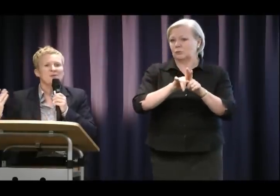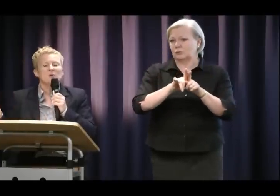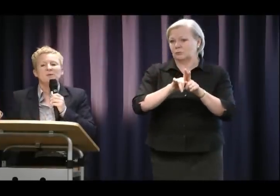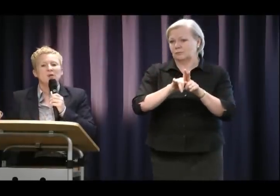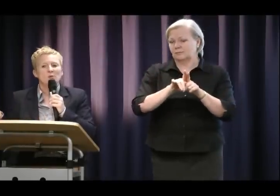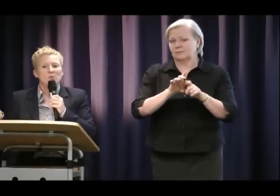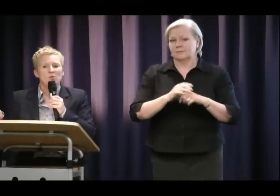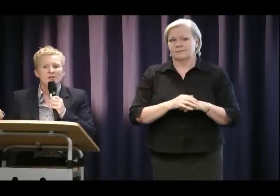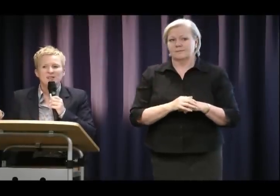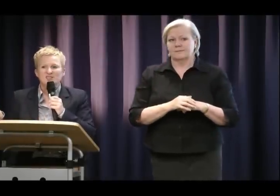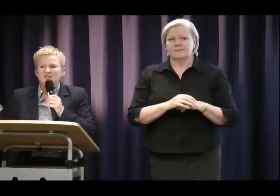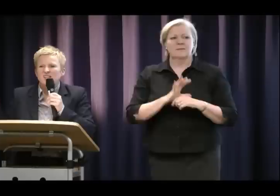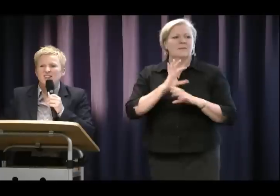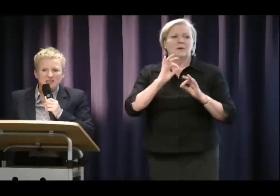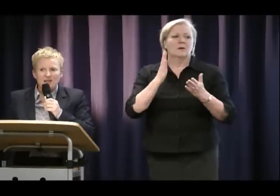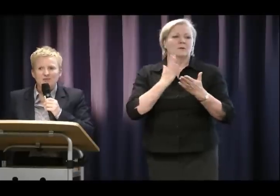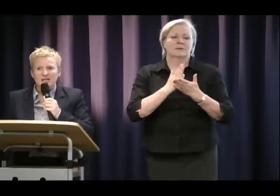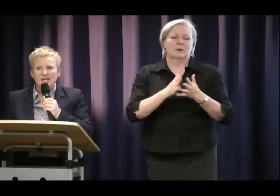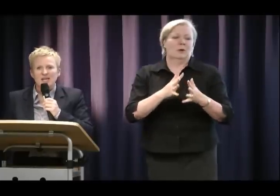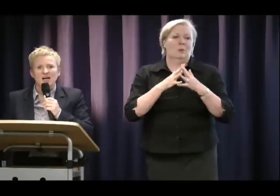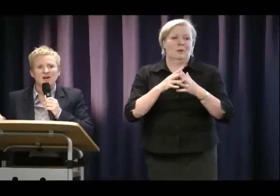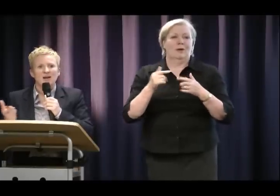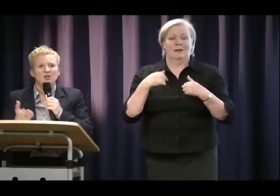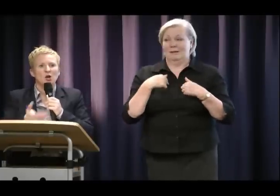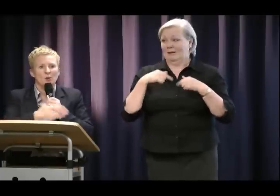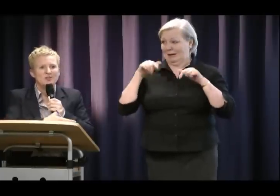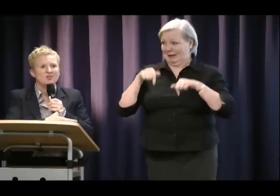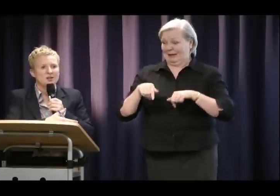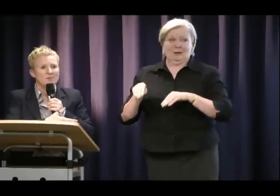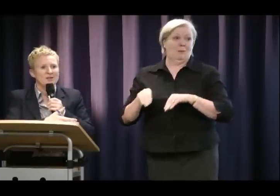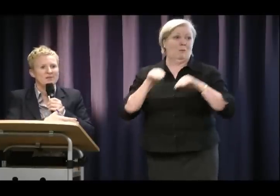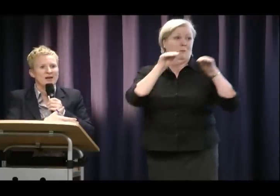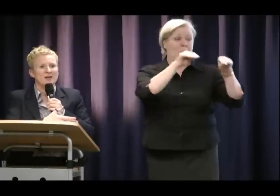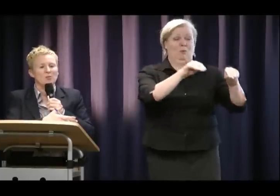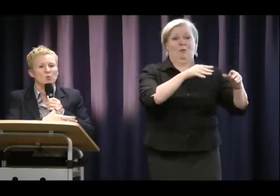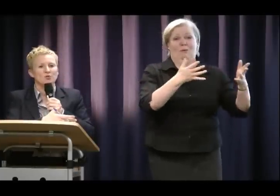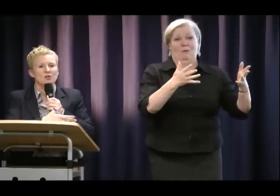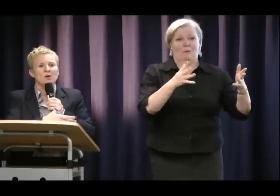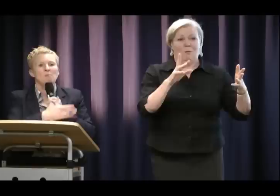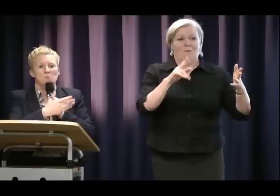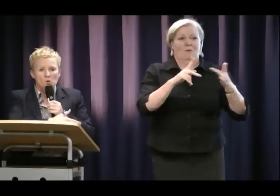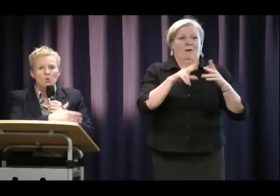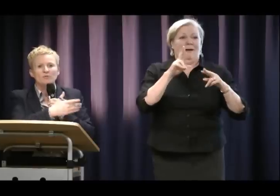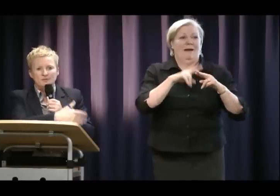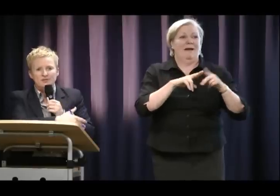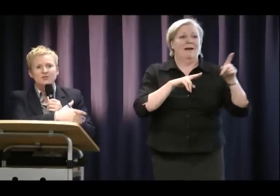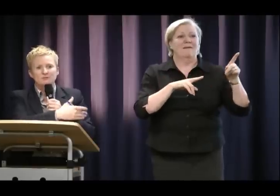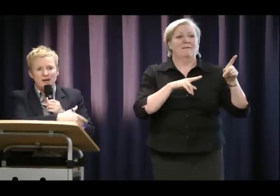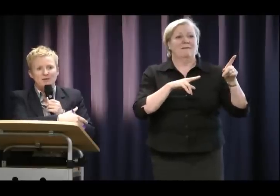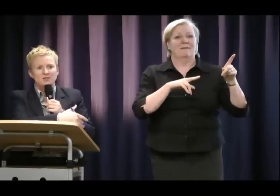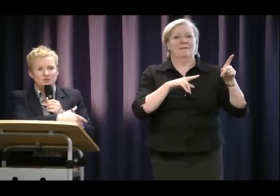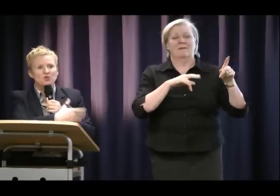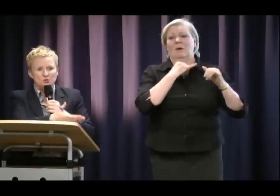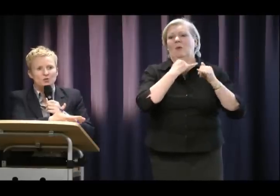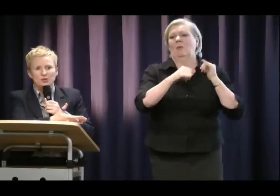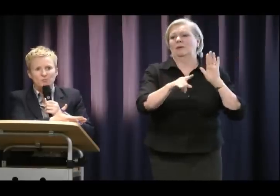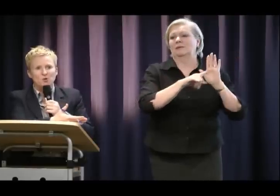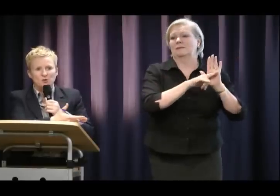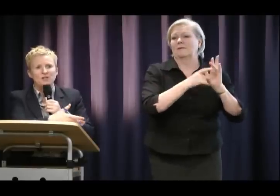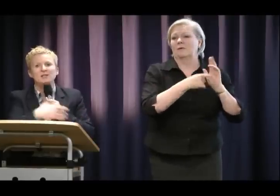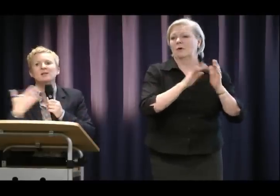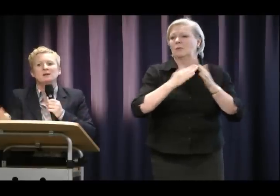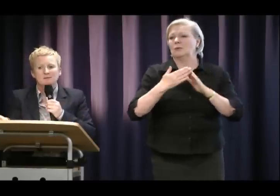be. There would be no point us leaving here and going to something that was more of a disadvantage to